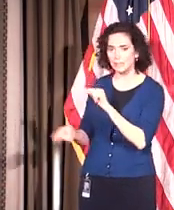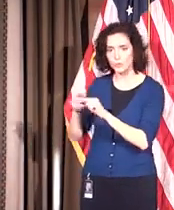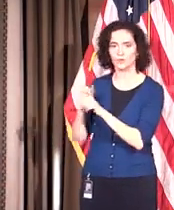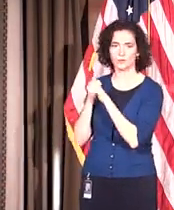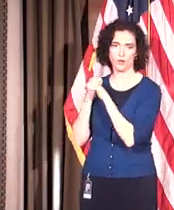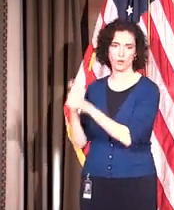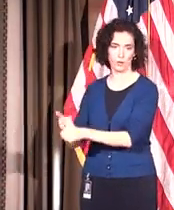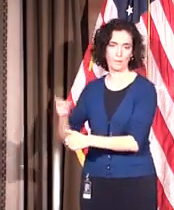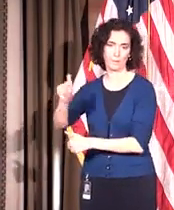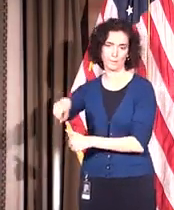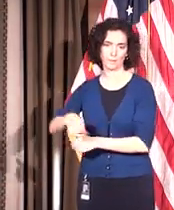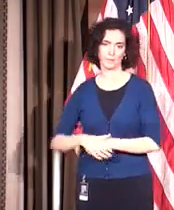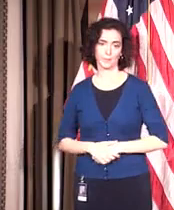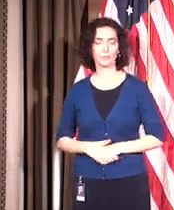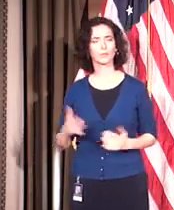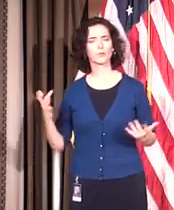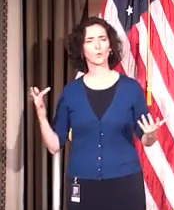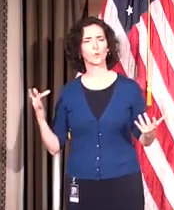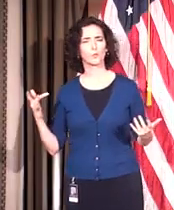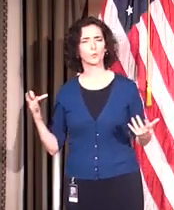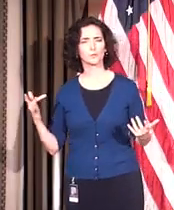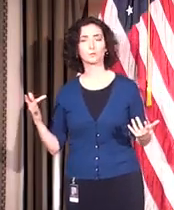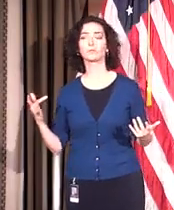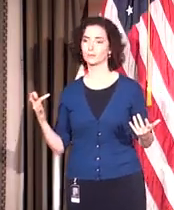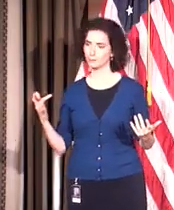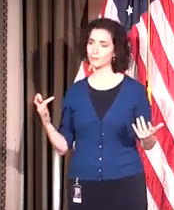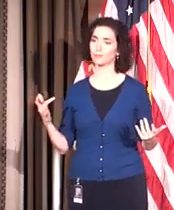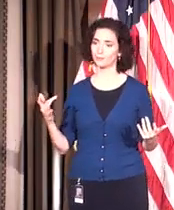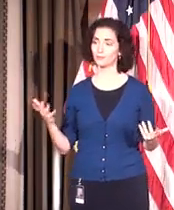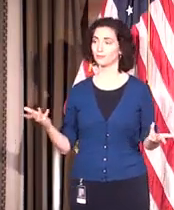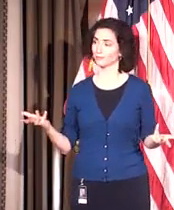numbers, because that is going to be our